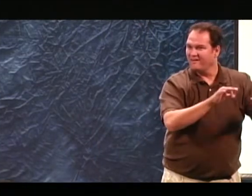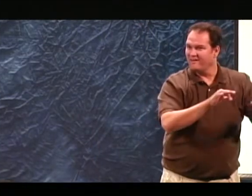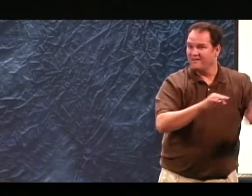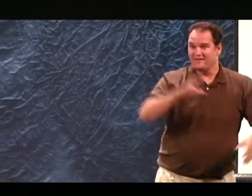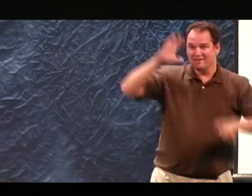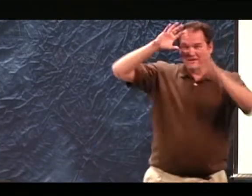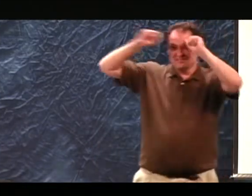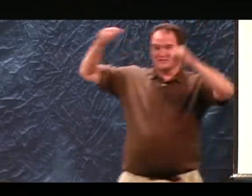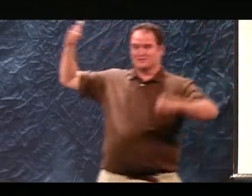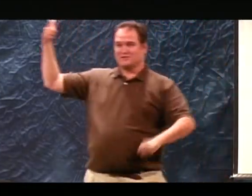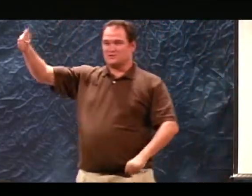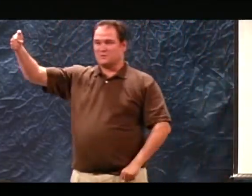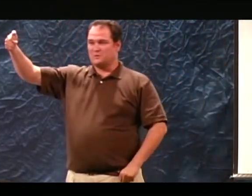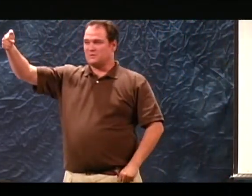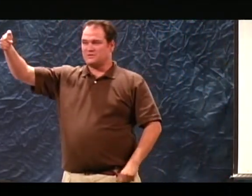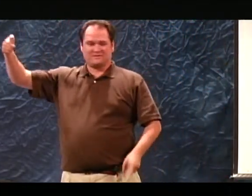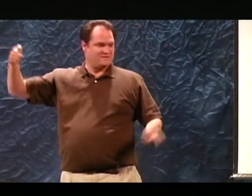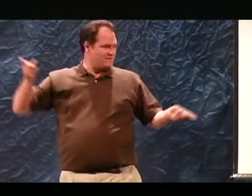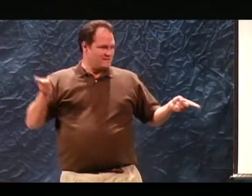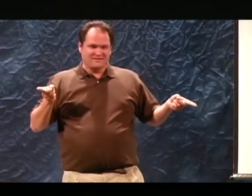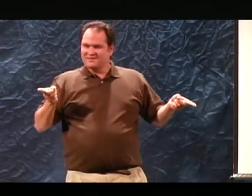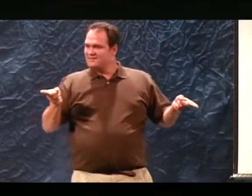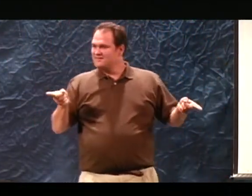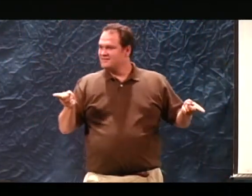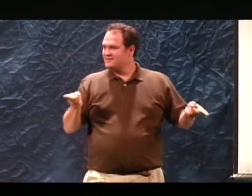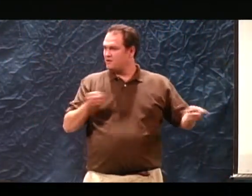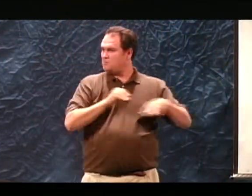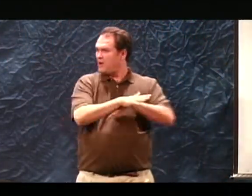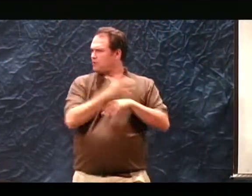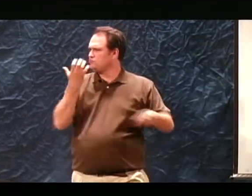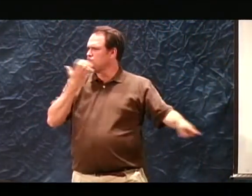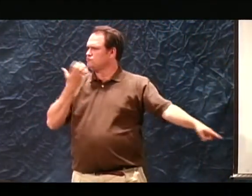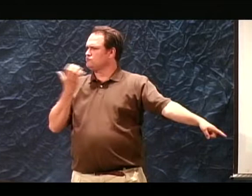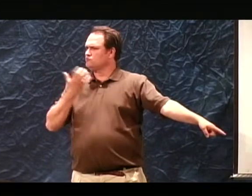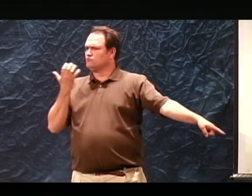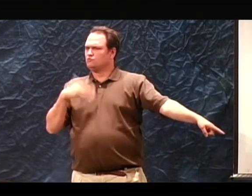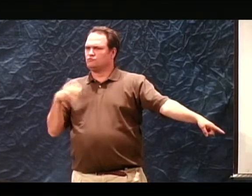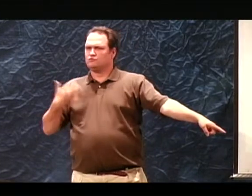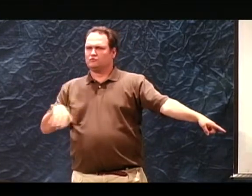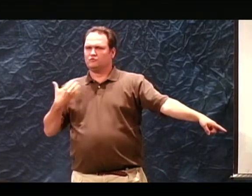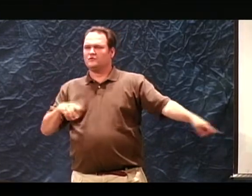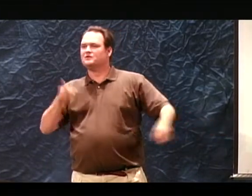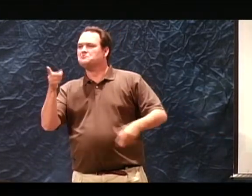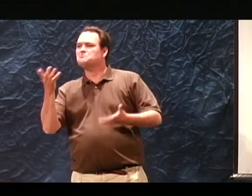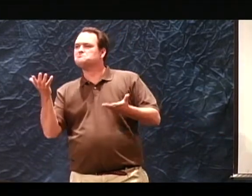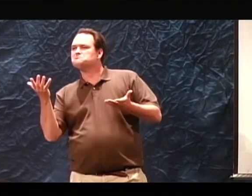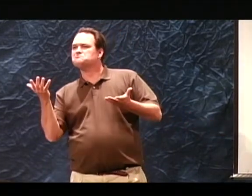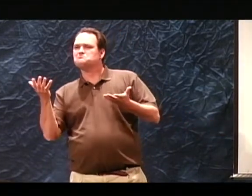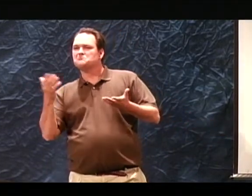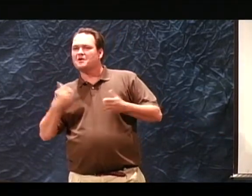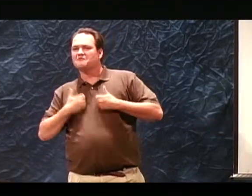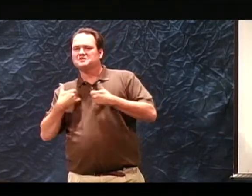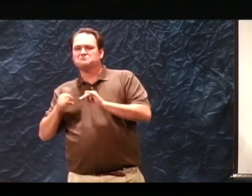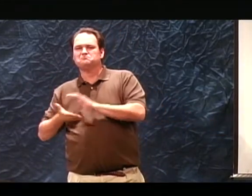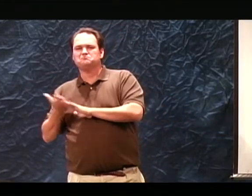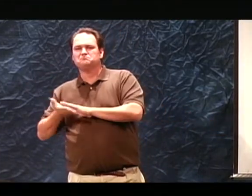they who we think are less important are just in this support and have a great impact on the rest of the